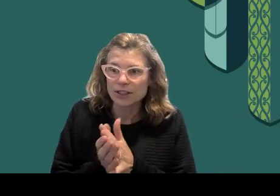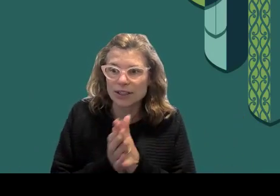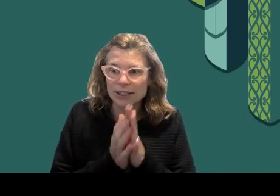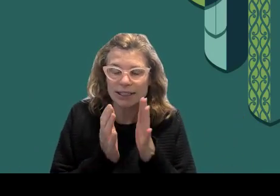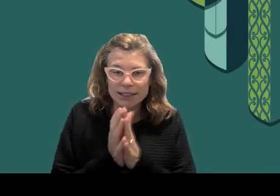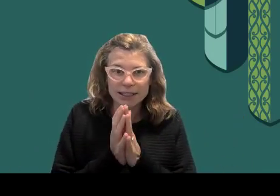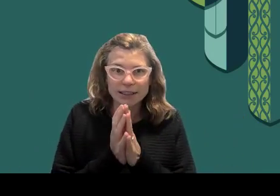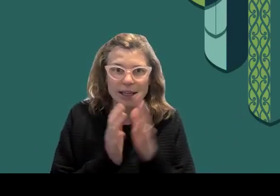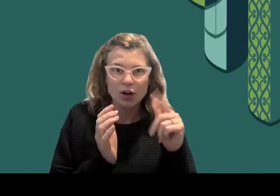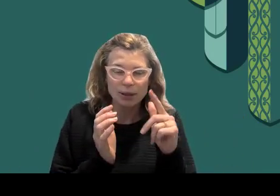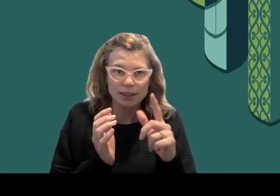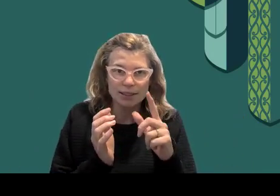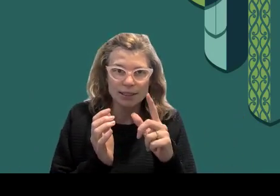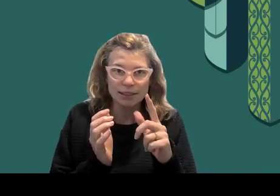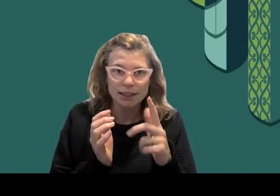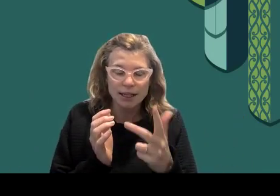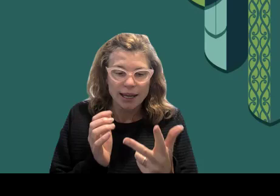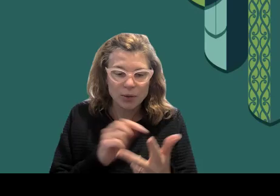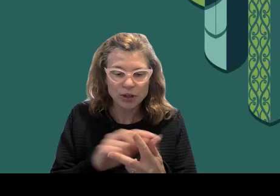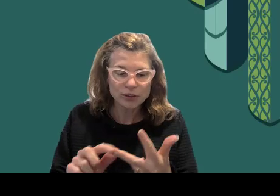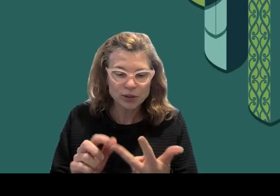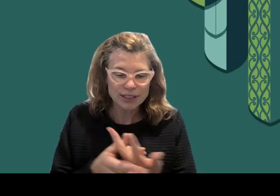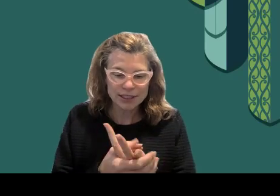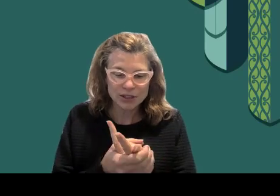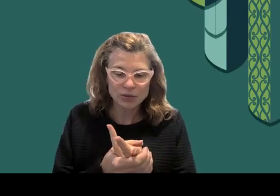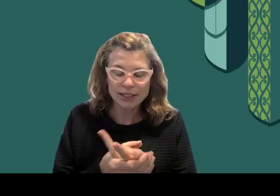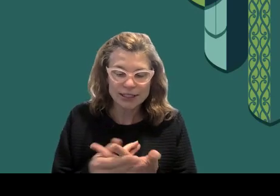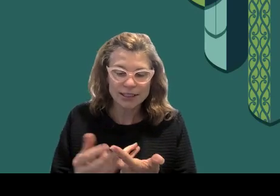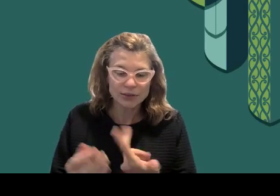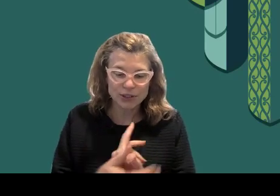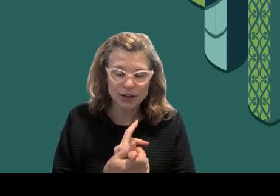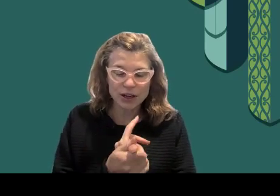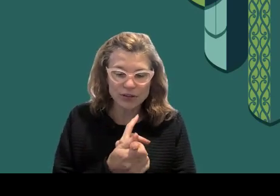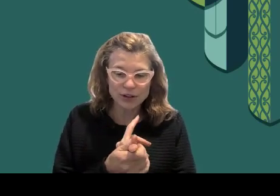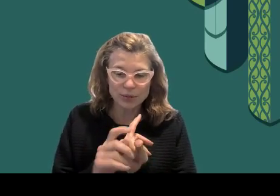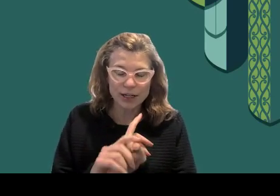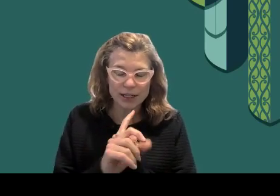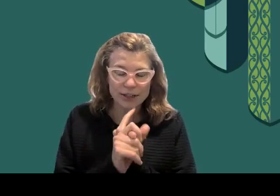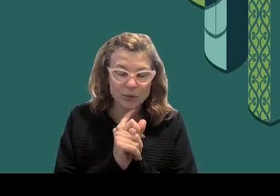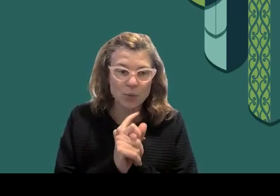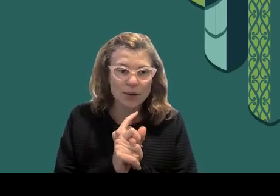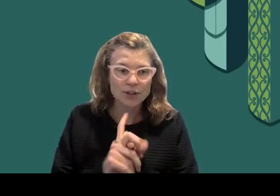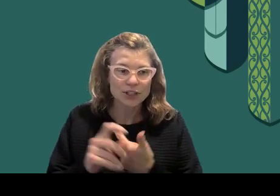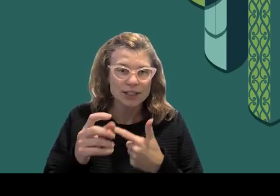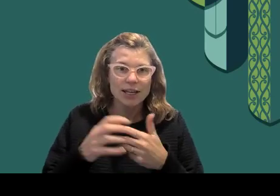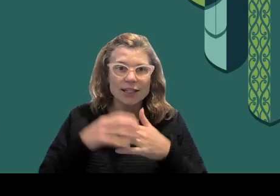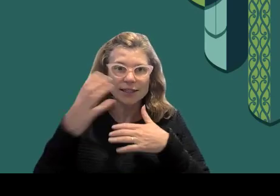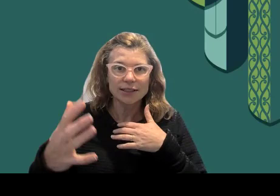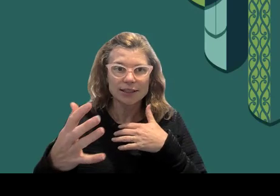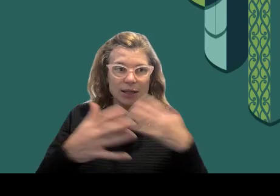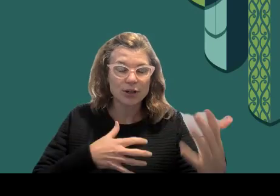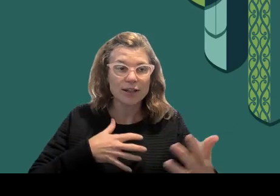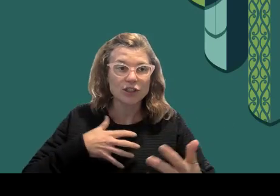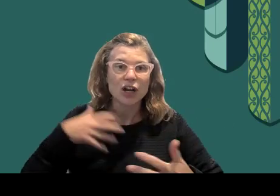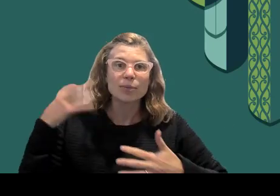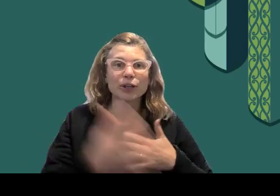move into the listening, the L being listening. And what I've learned is there's 3 listening levels, and I often operate at level 1, which is listen